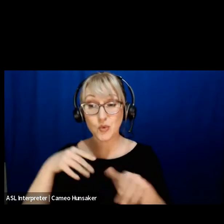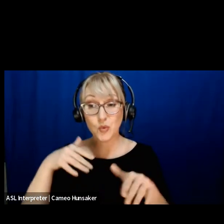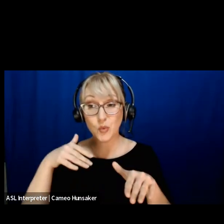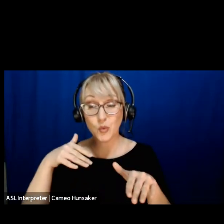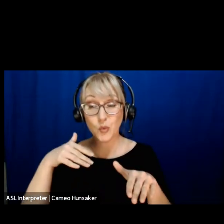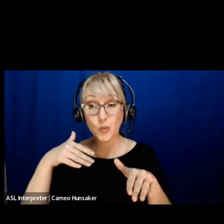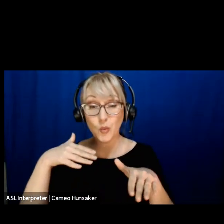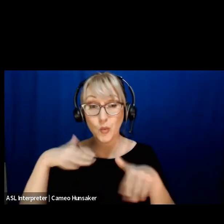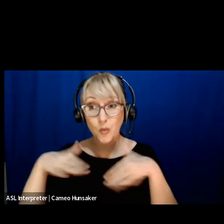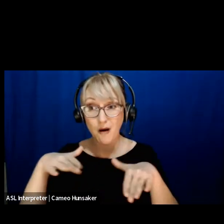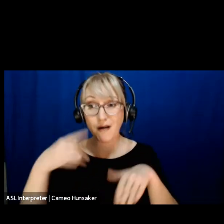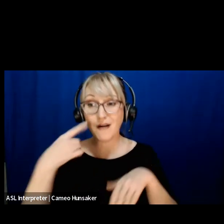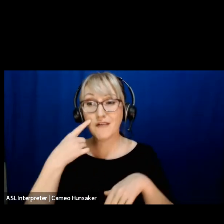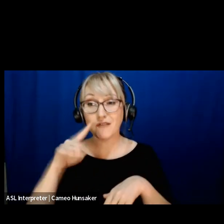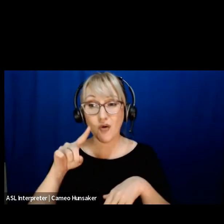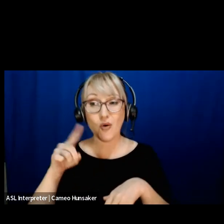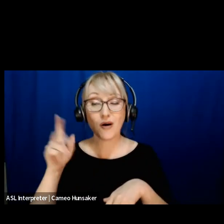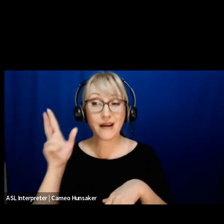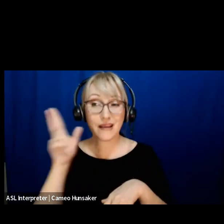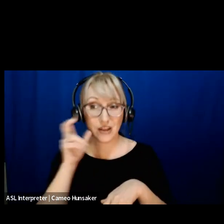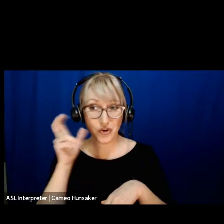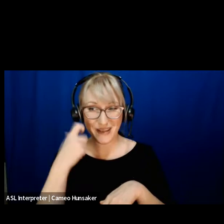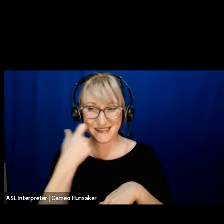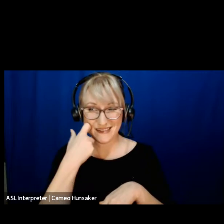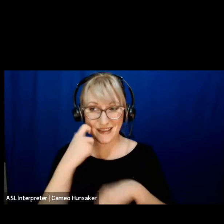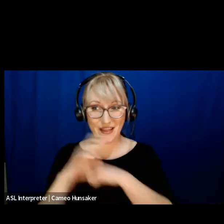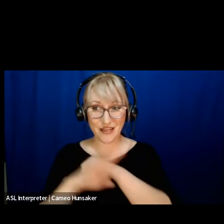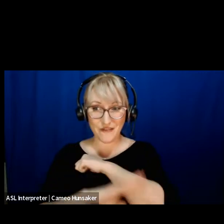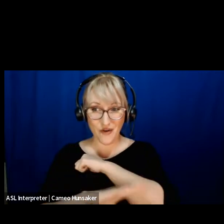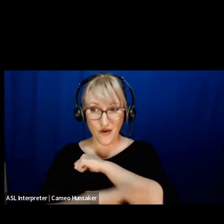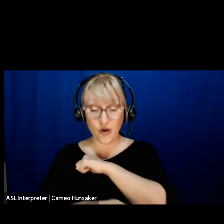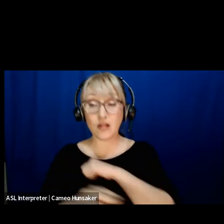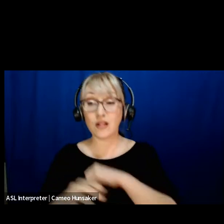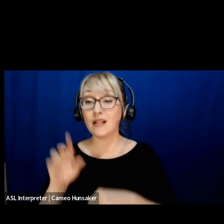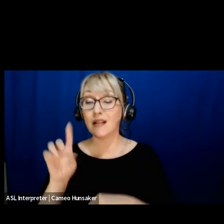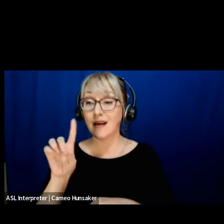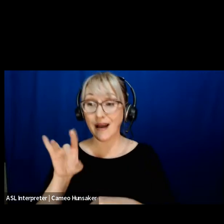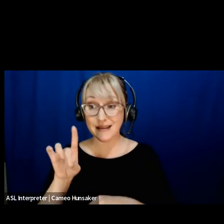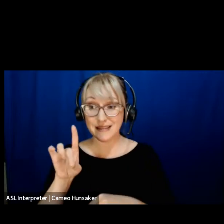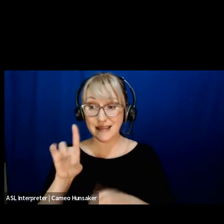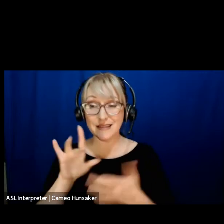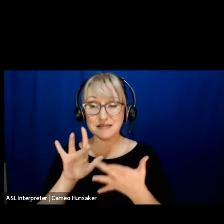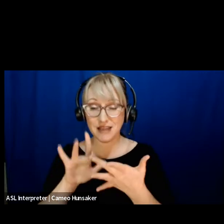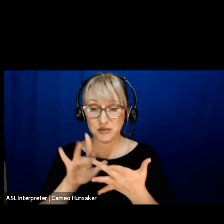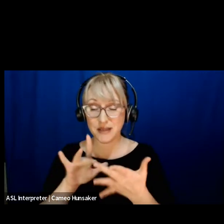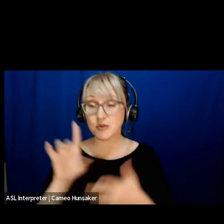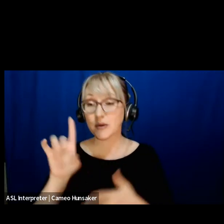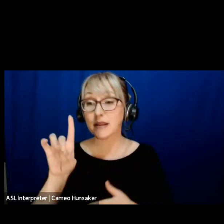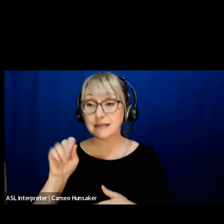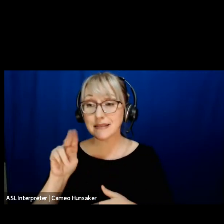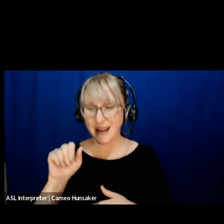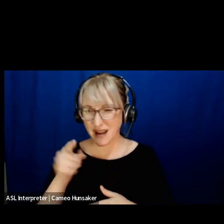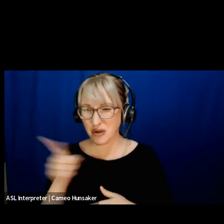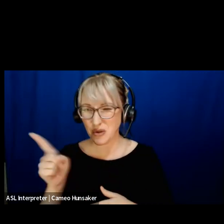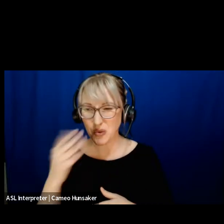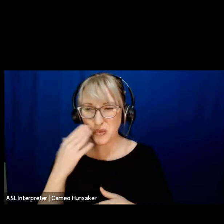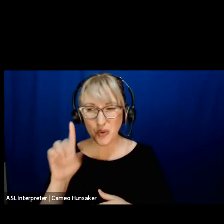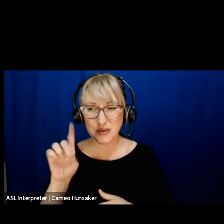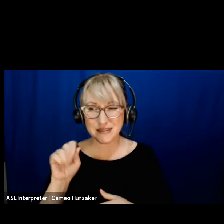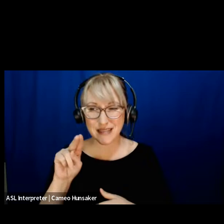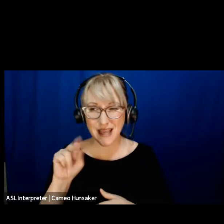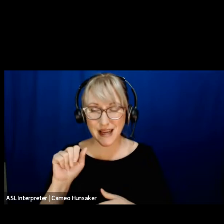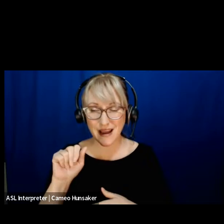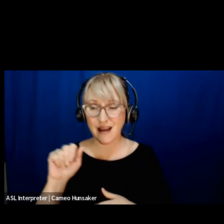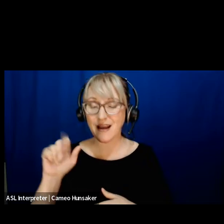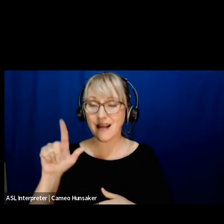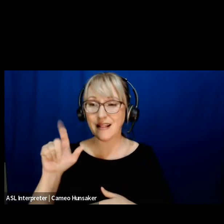past fall, I touched base with many of you know Dana Leonardo of Gilbert